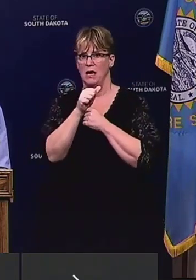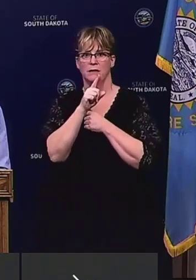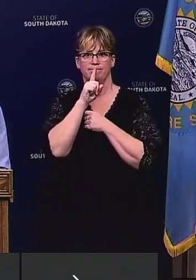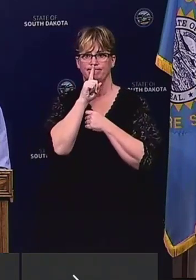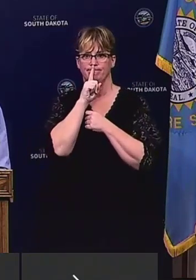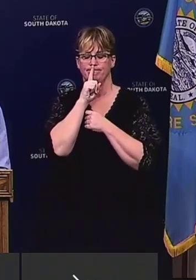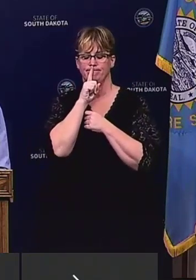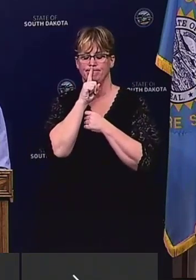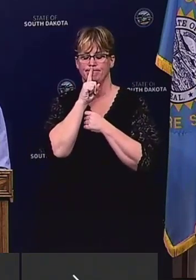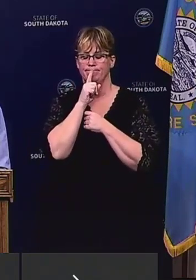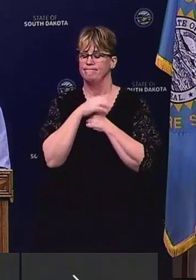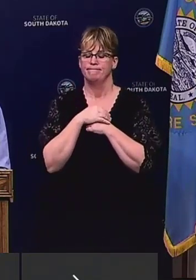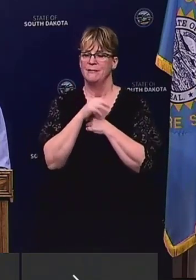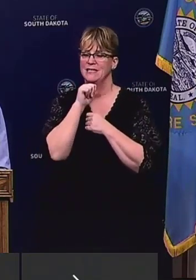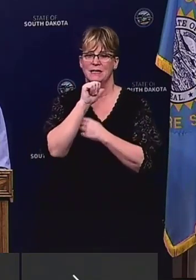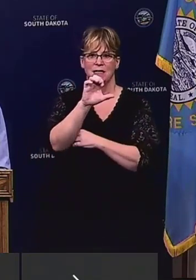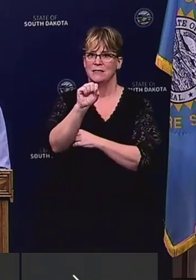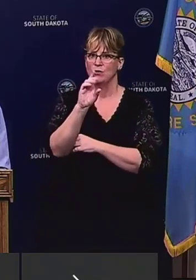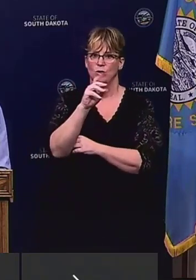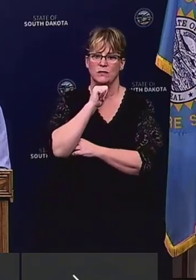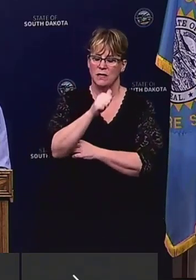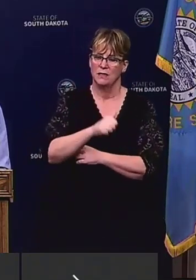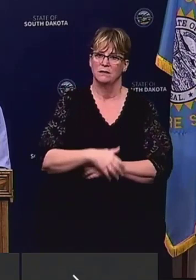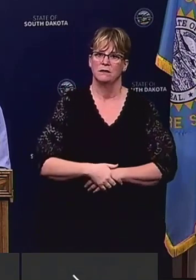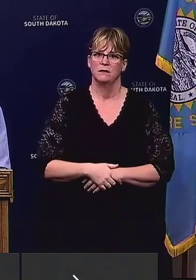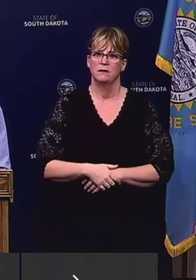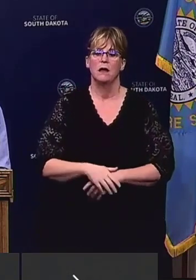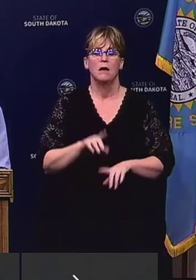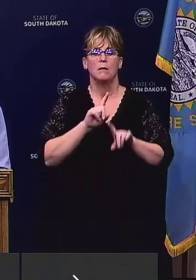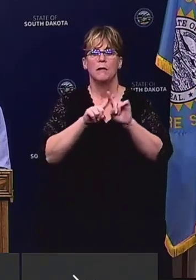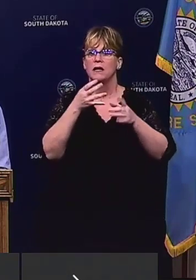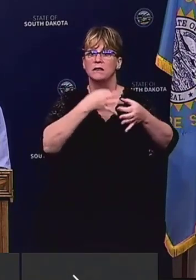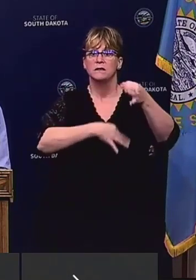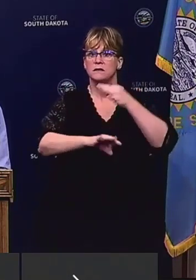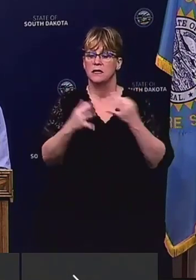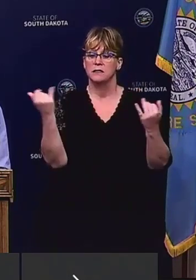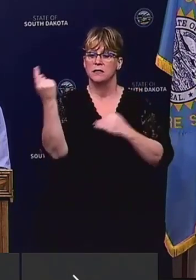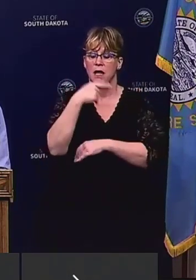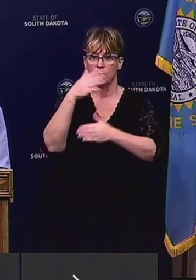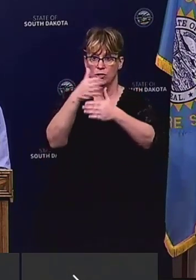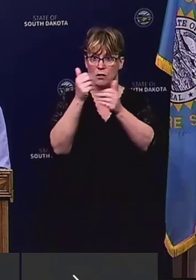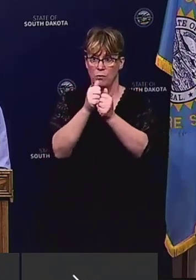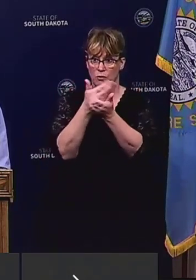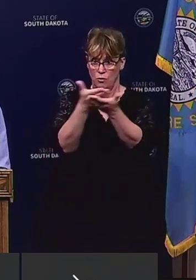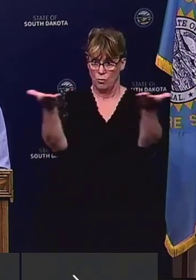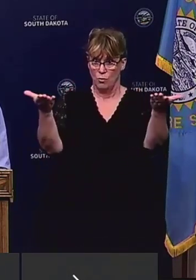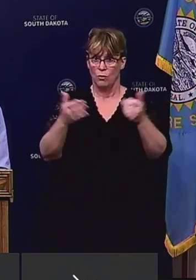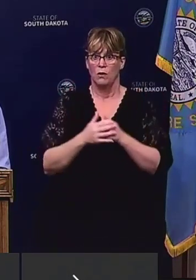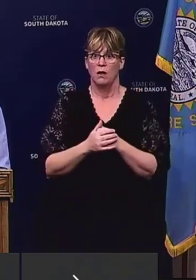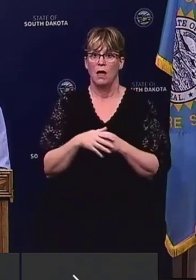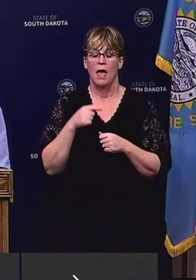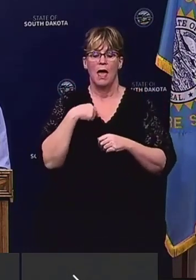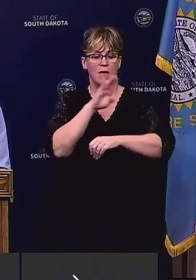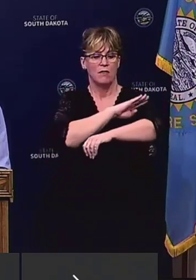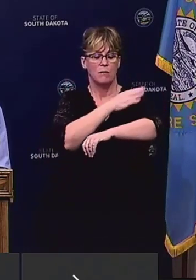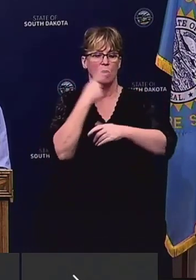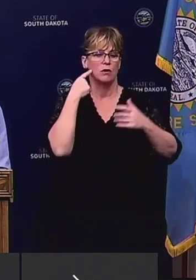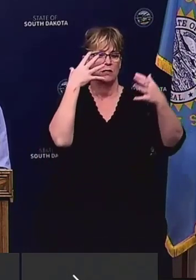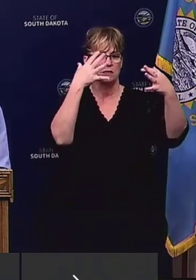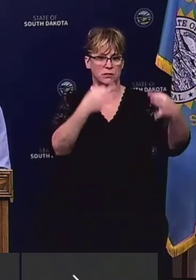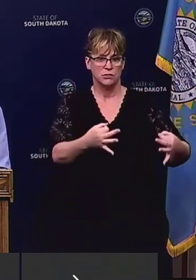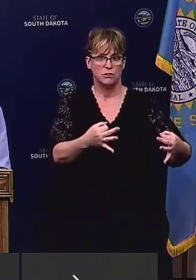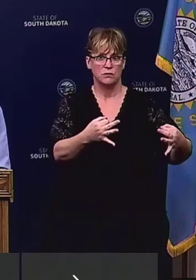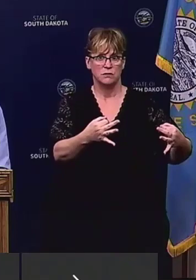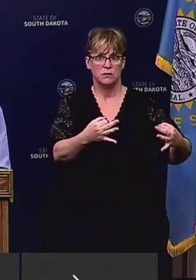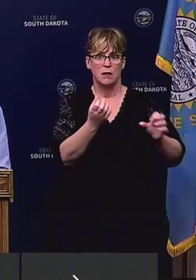that. That is not South Dakota. Rather, the plan I'm unveiling today puts the power of the decision-making into